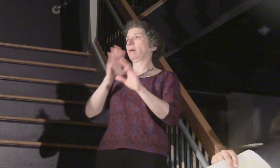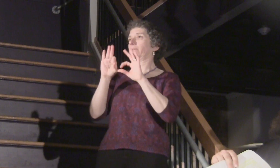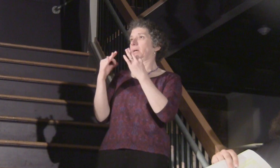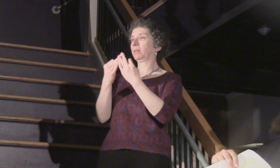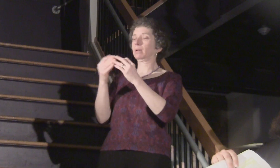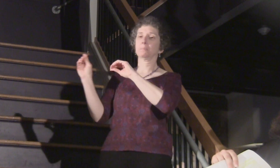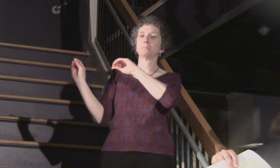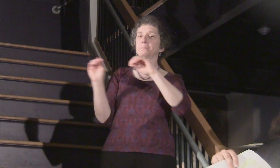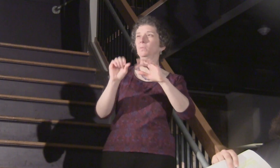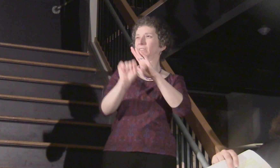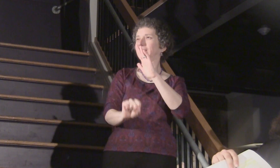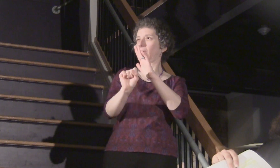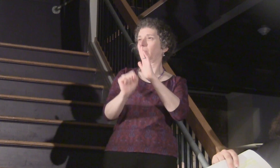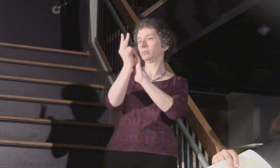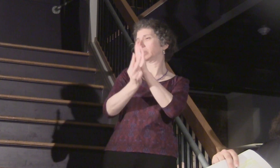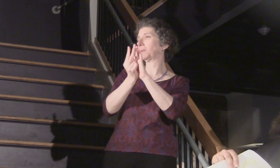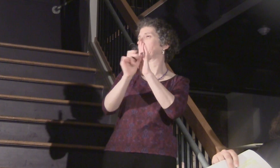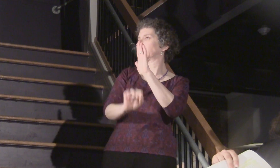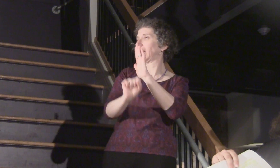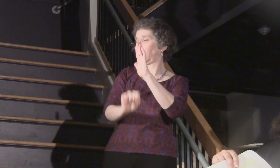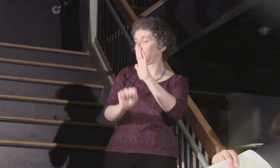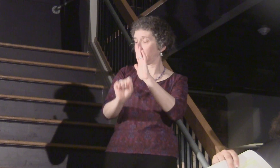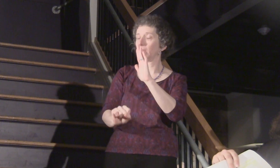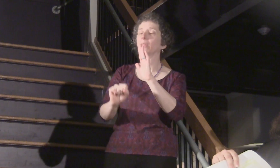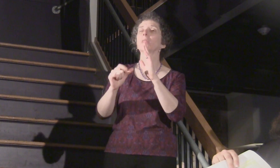in 1988, at that time,